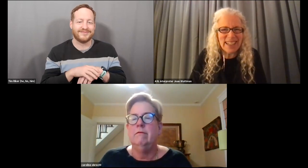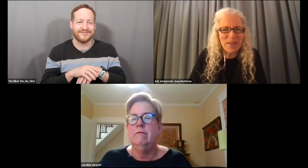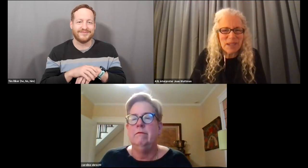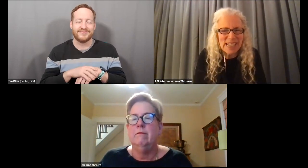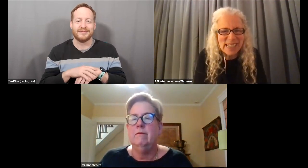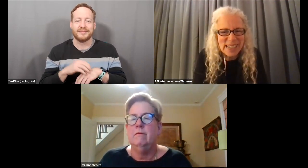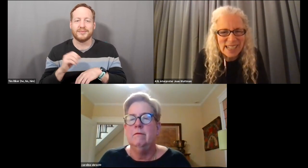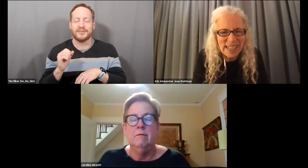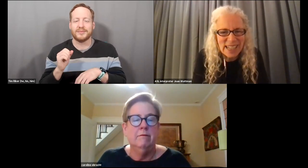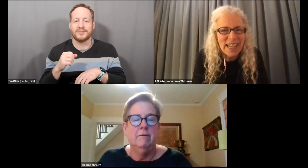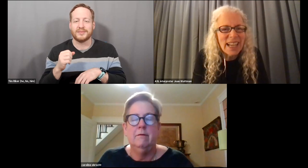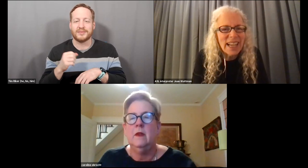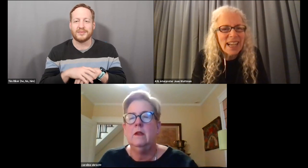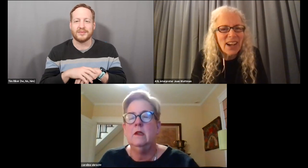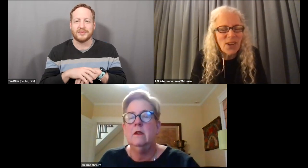That makes sense. Okay.